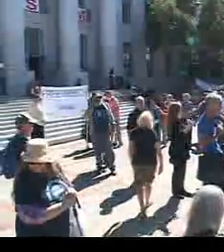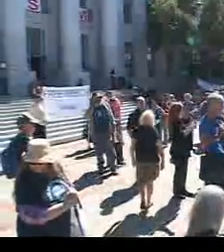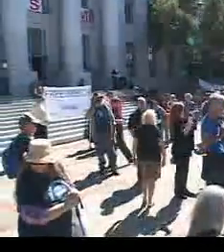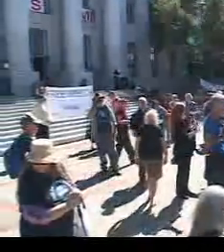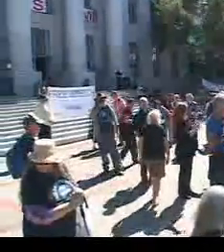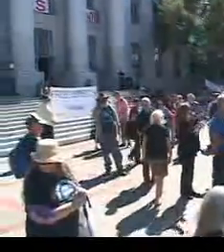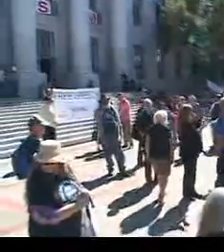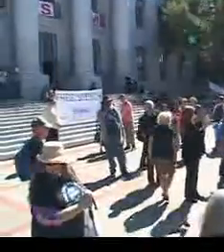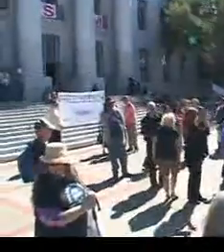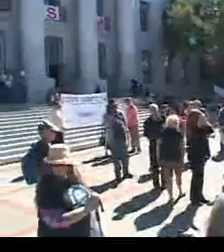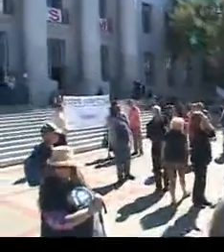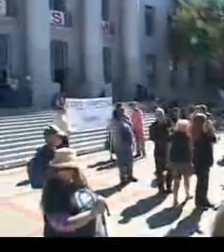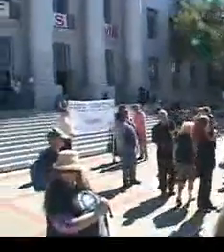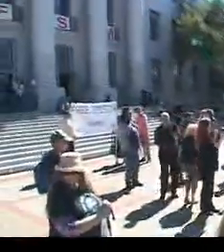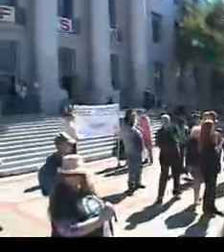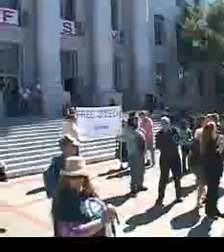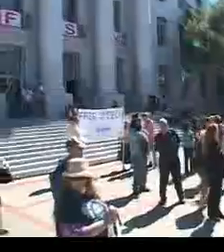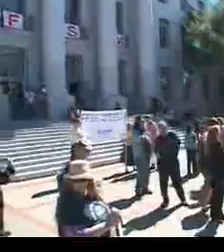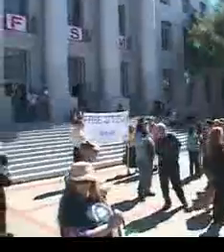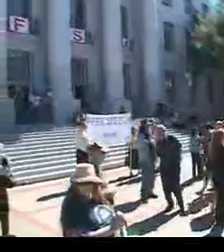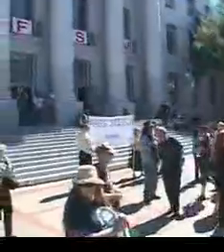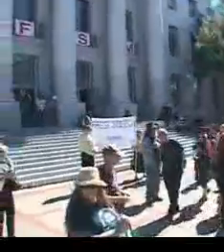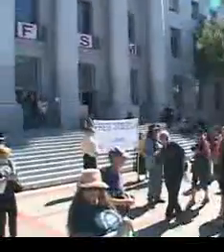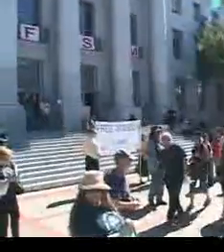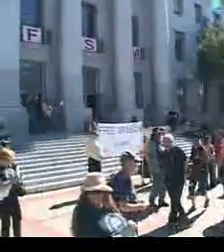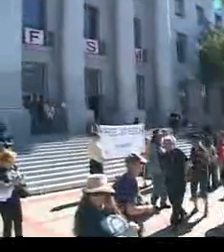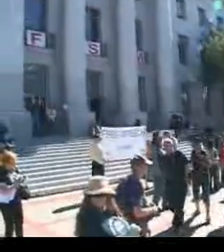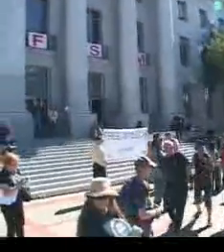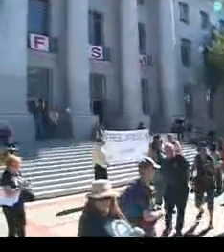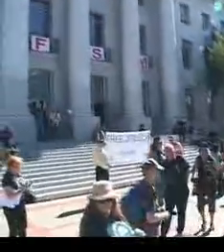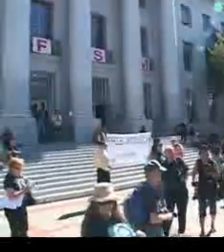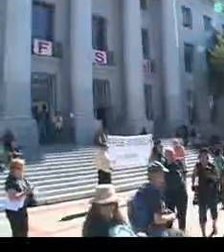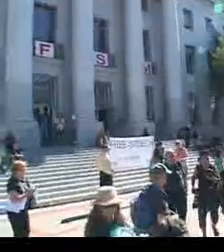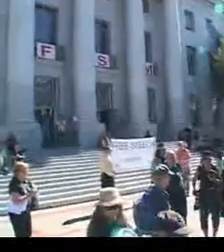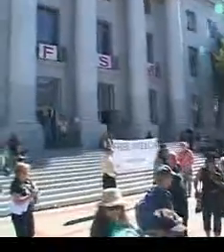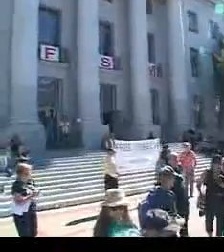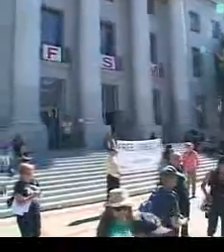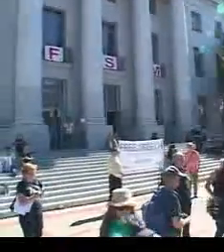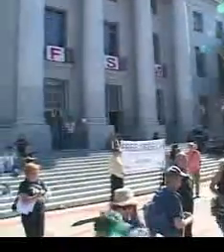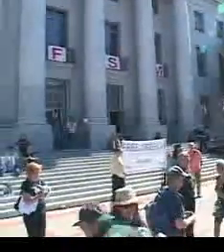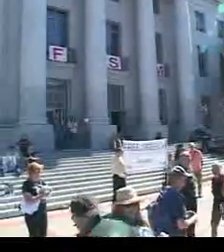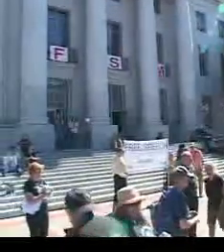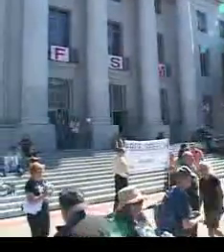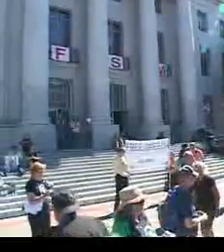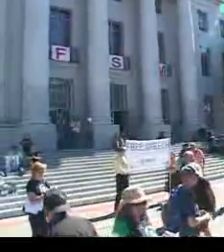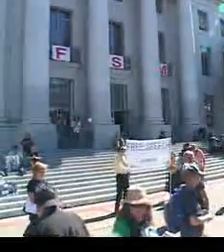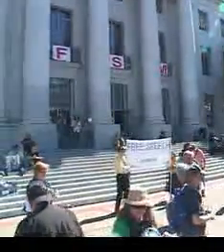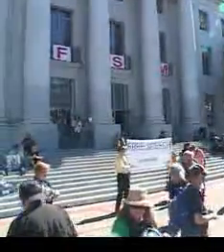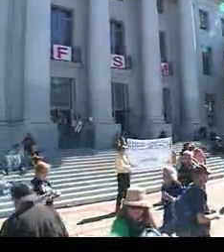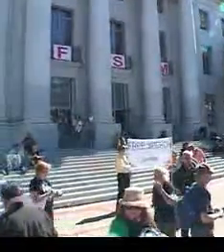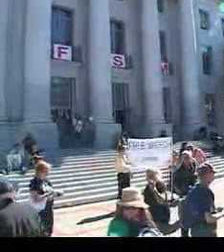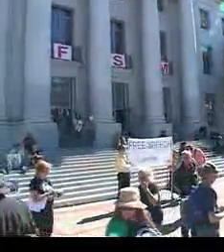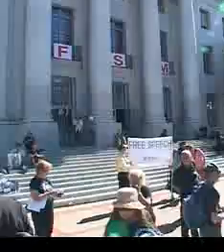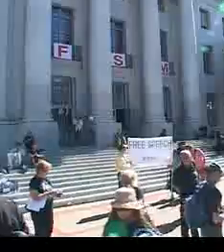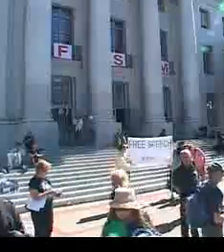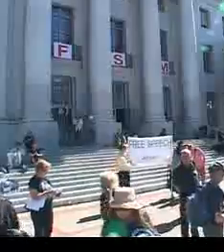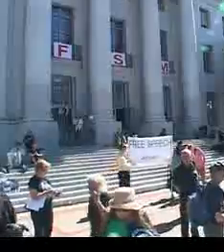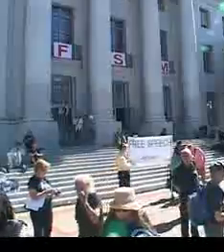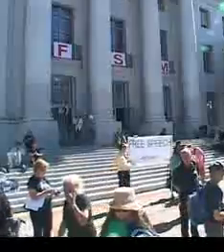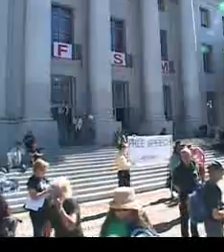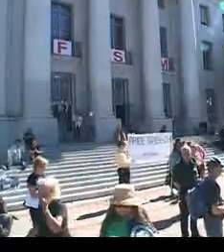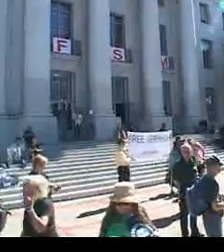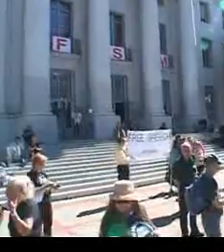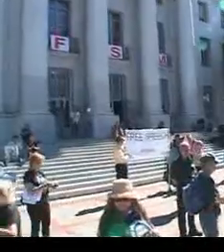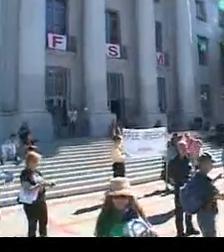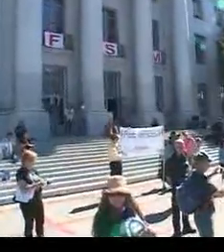today's anniversary, but 2 months down the line. And you, the voice you hear, I think